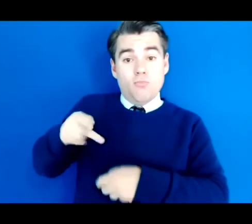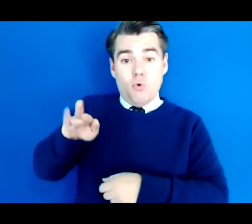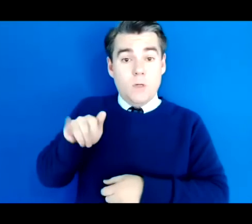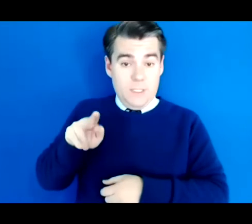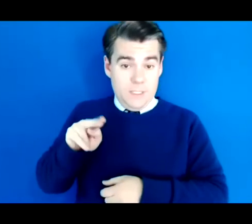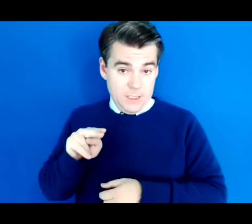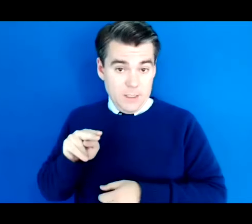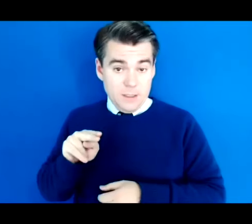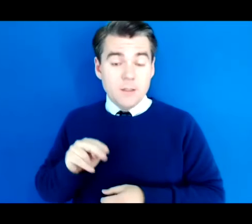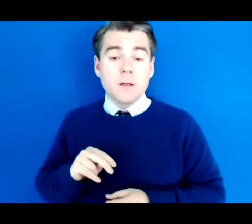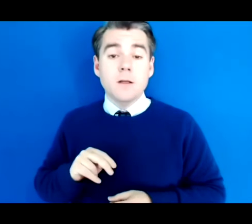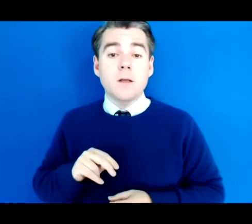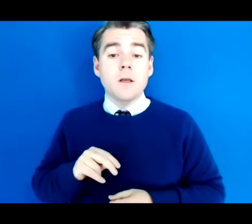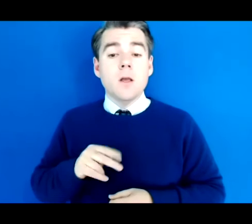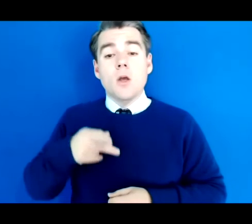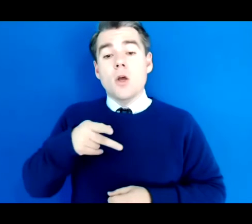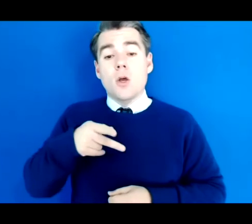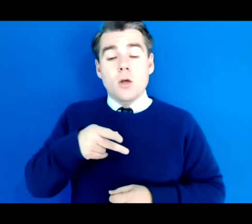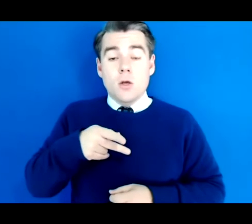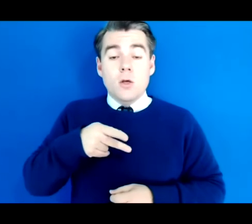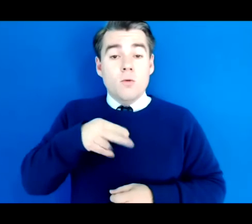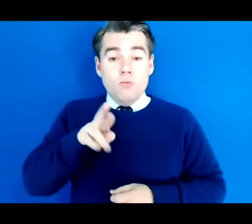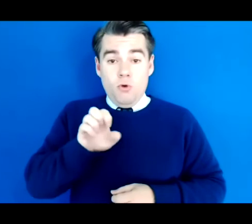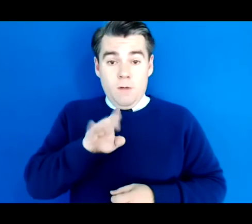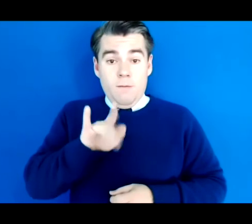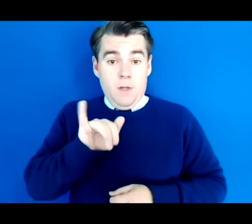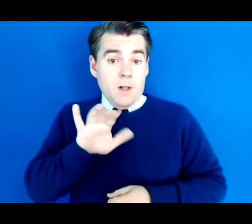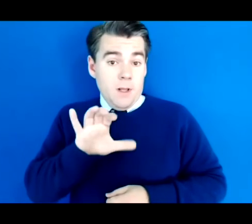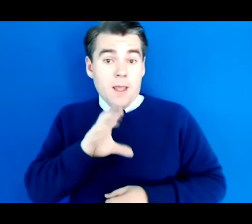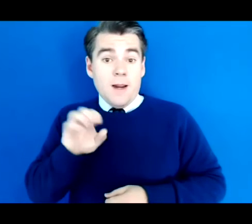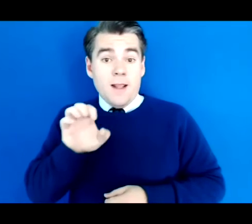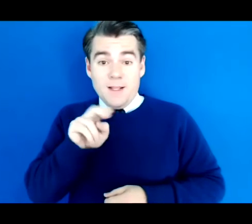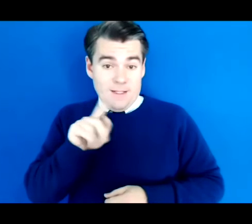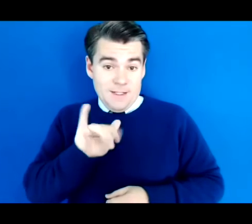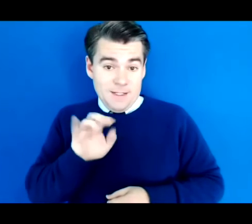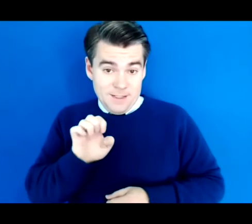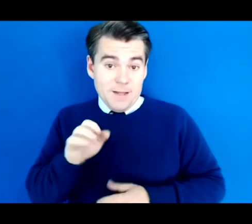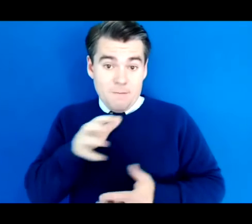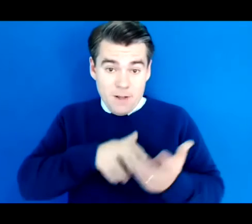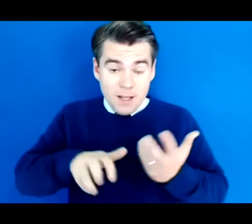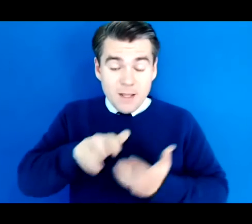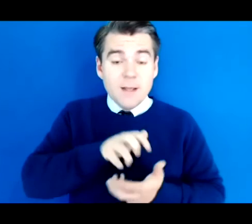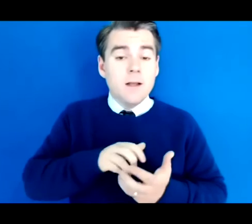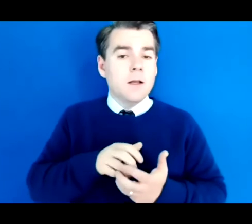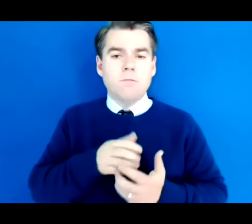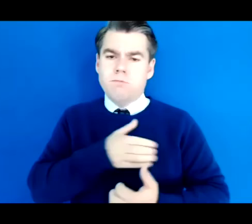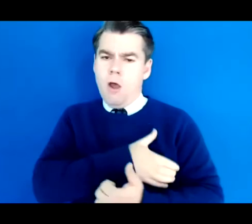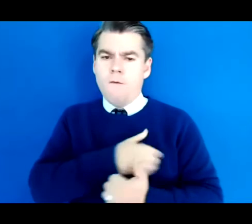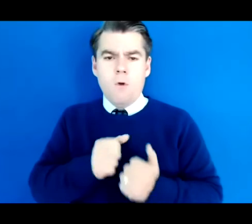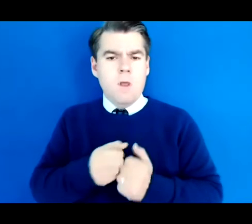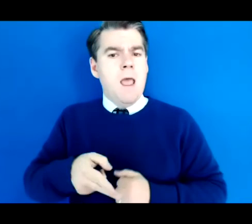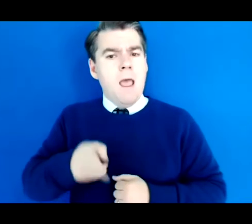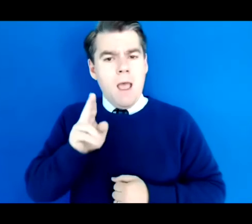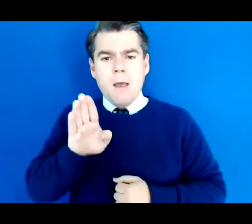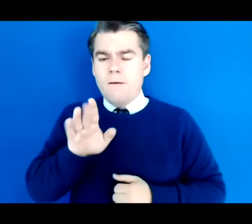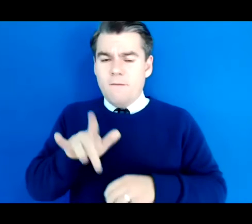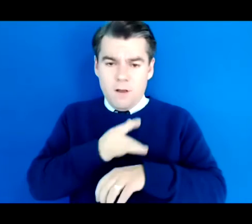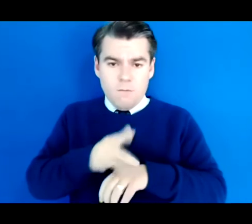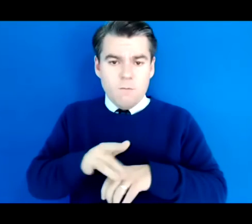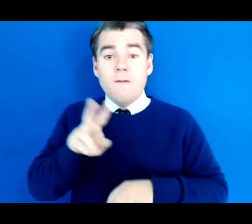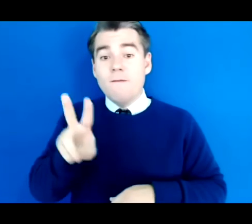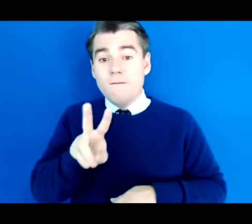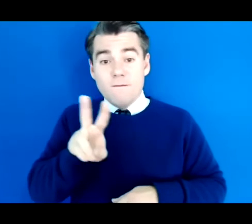proprietary prebiotic and enzyme blend, powered with highly bioavailable forms of vitamins like